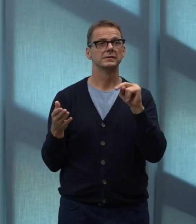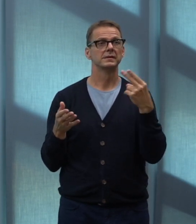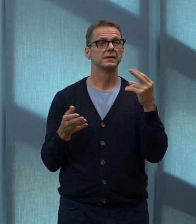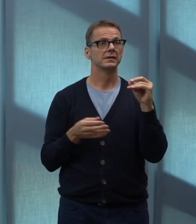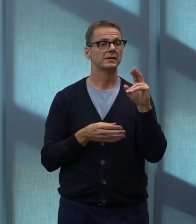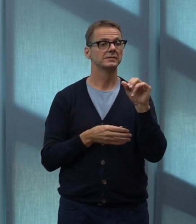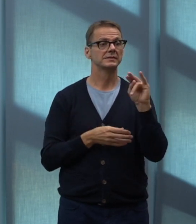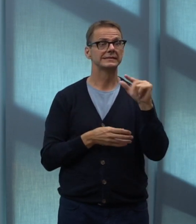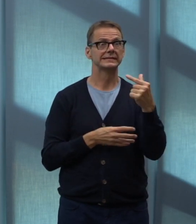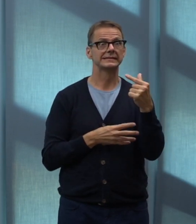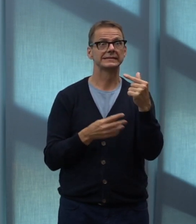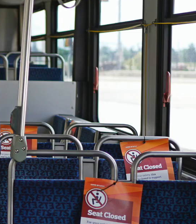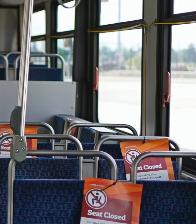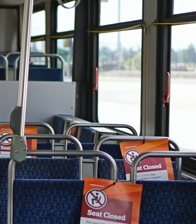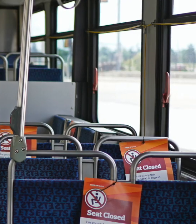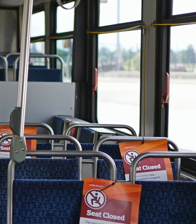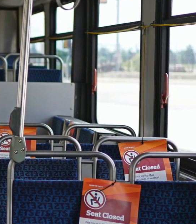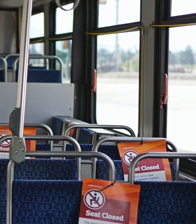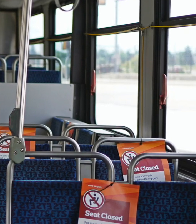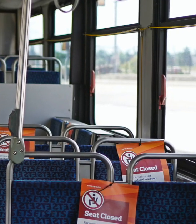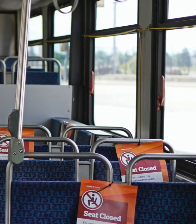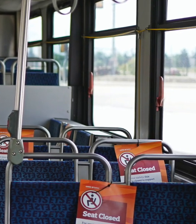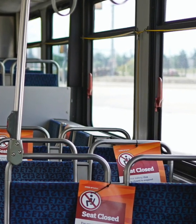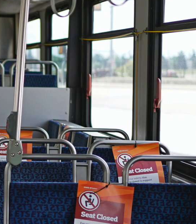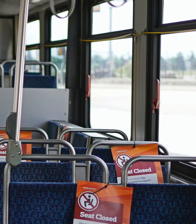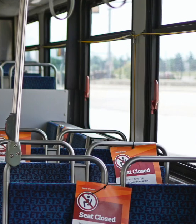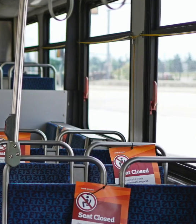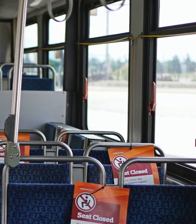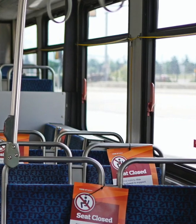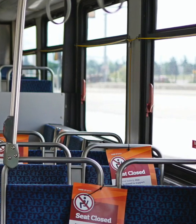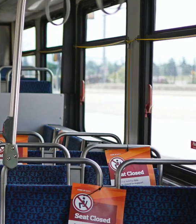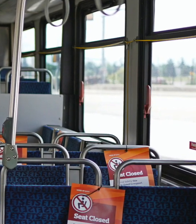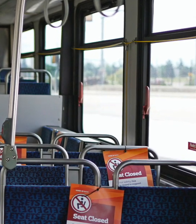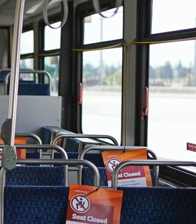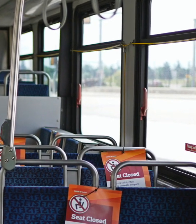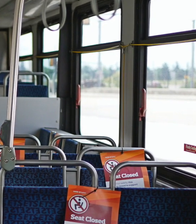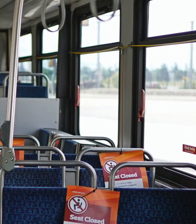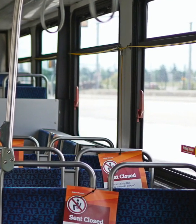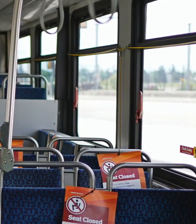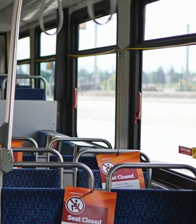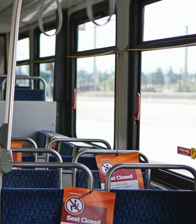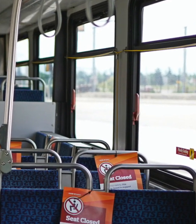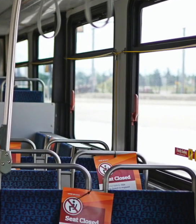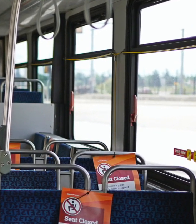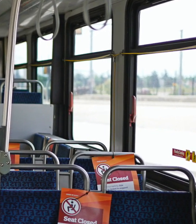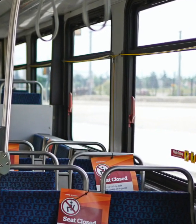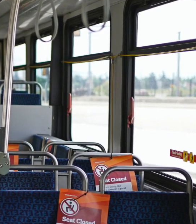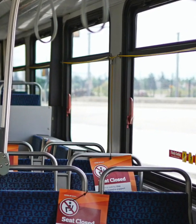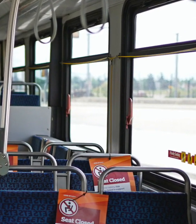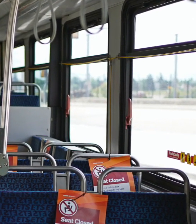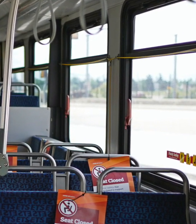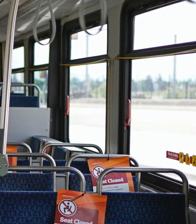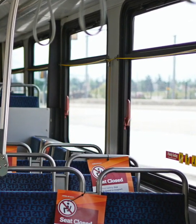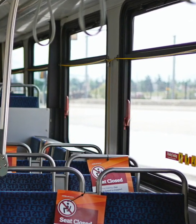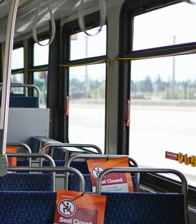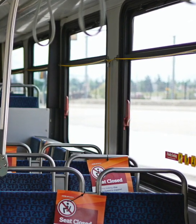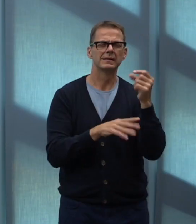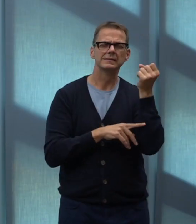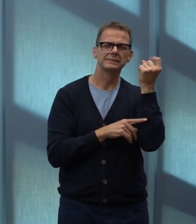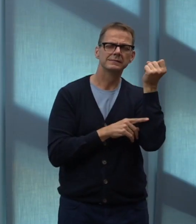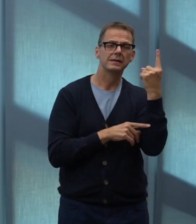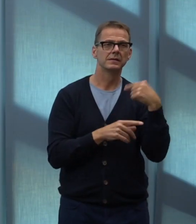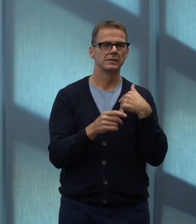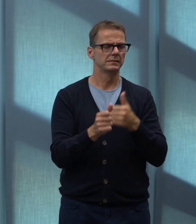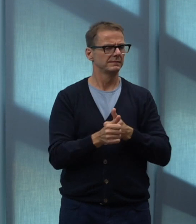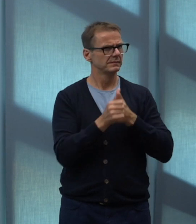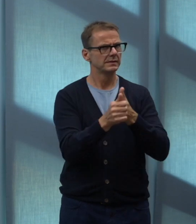week to ensure that we're aligned on decisions as it relates to public health orders and city operations. The other thing that we'd encourage,